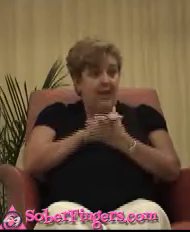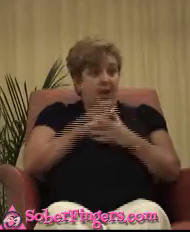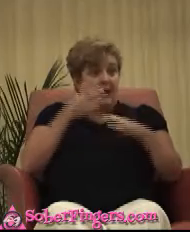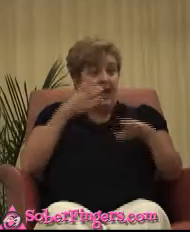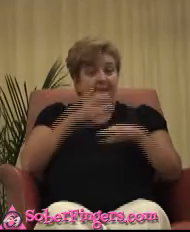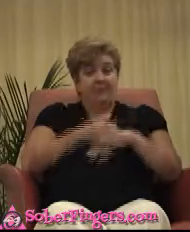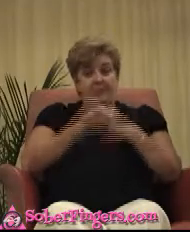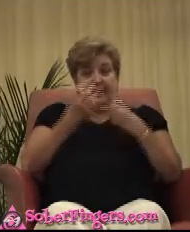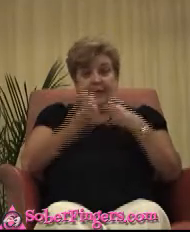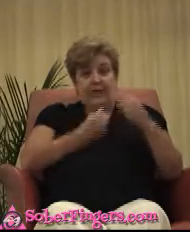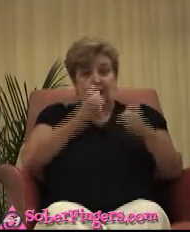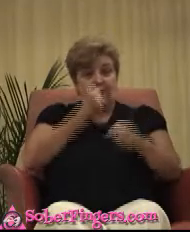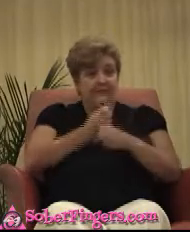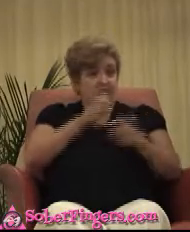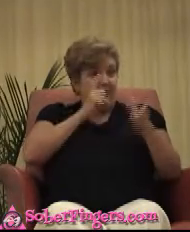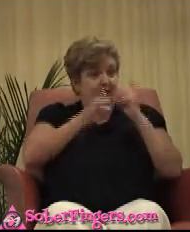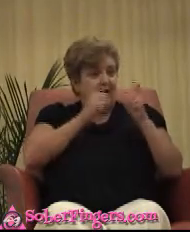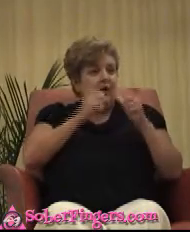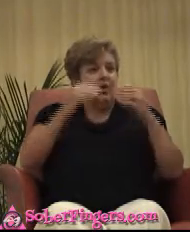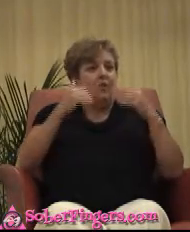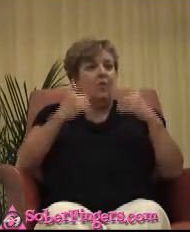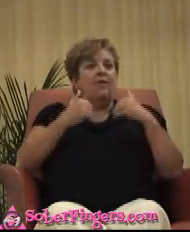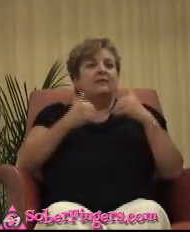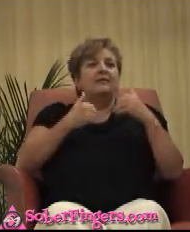drinking, we'll settle for somebody that's got a full set of teeth and a job.